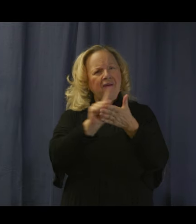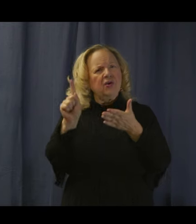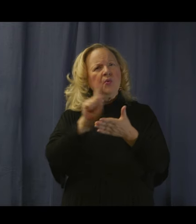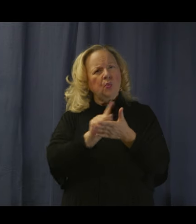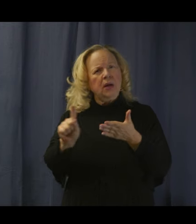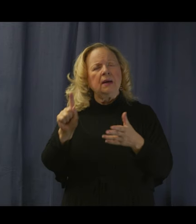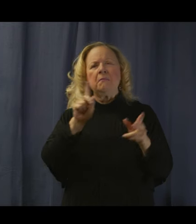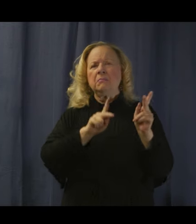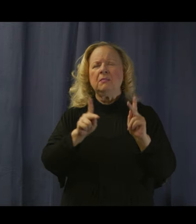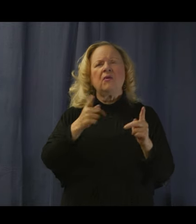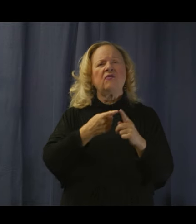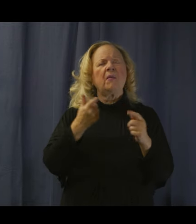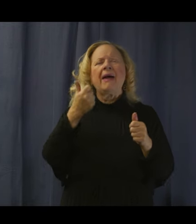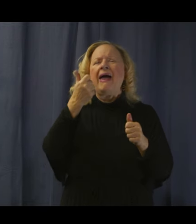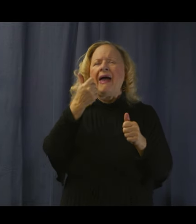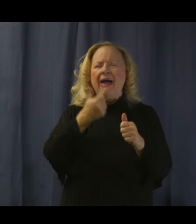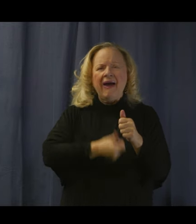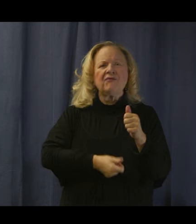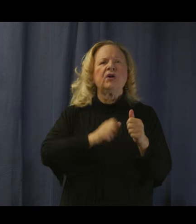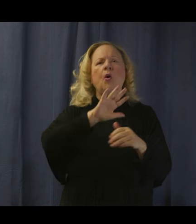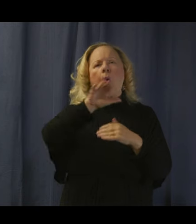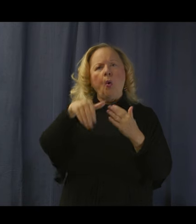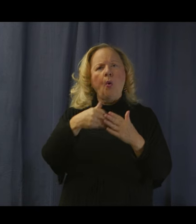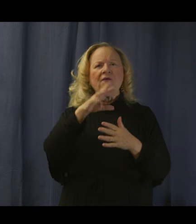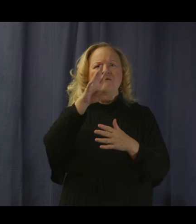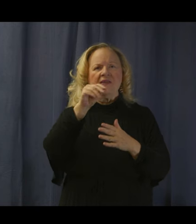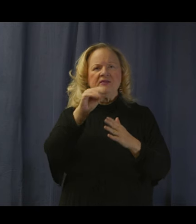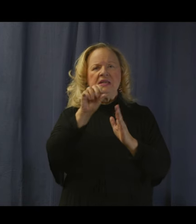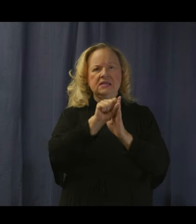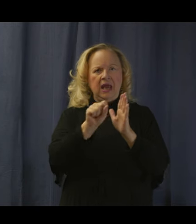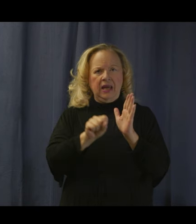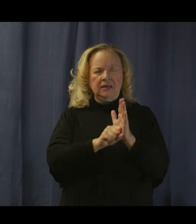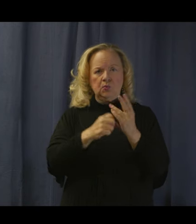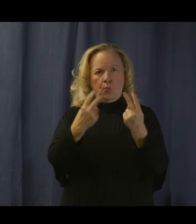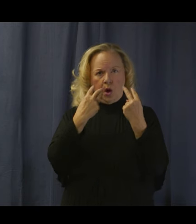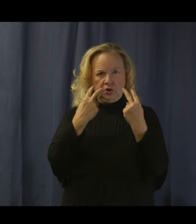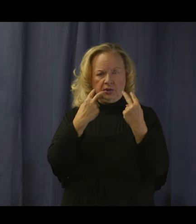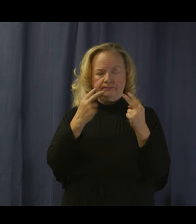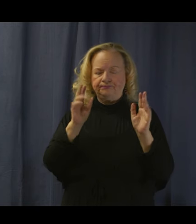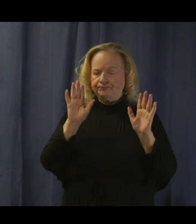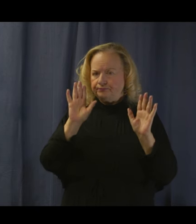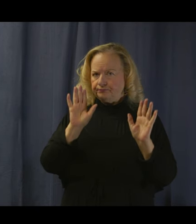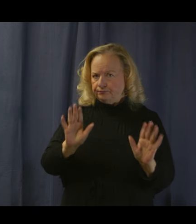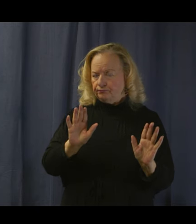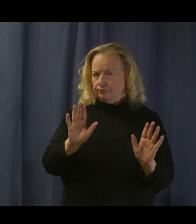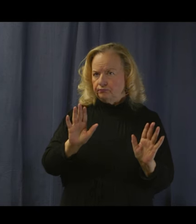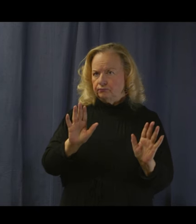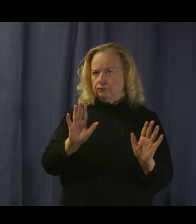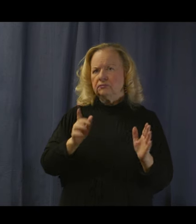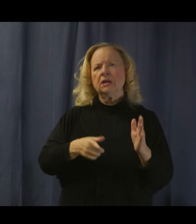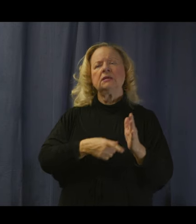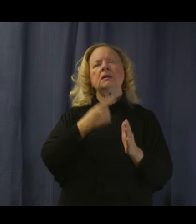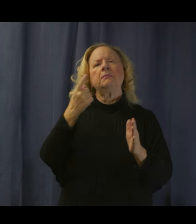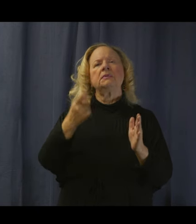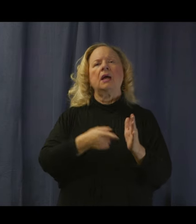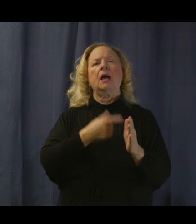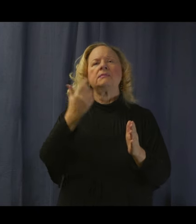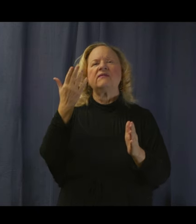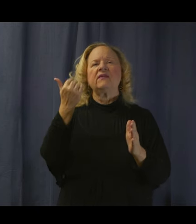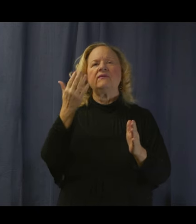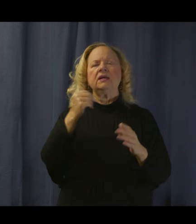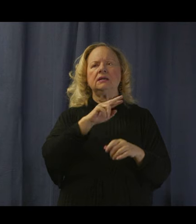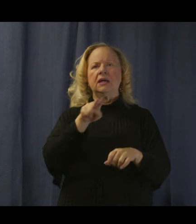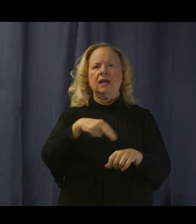every week now, we have people from every single, all 50 states watching, which is great, as well as, I don't know, sometimes